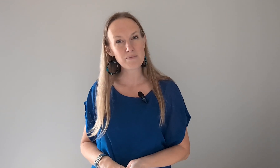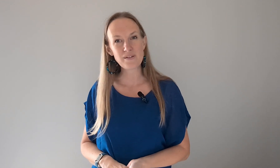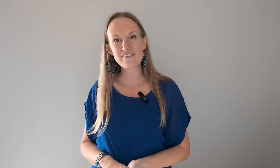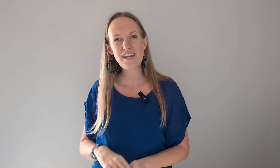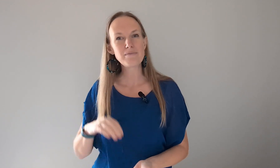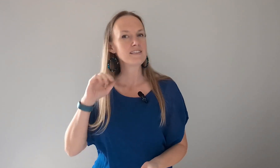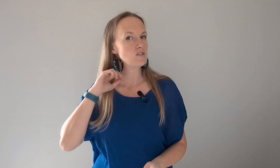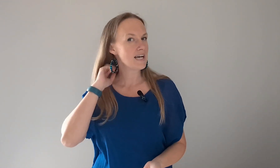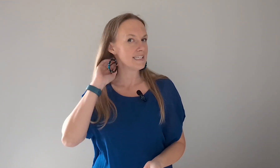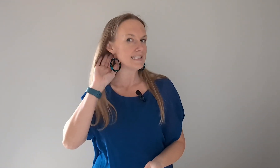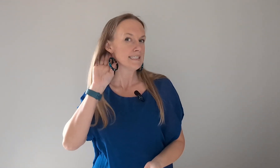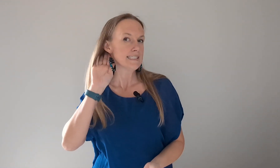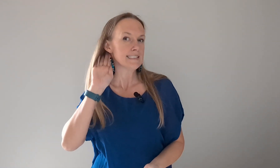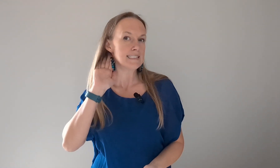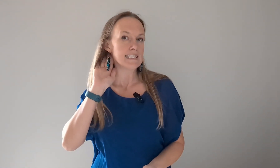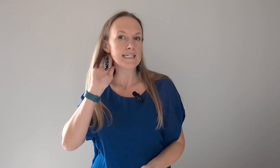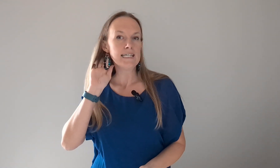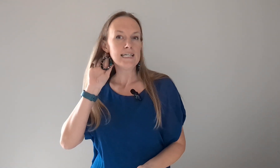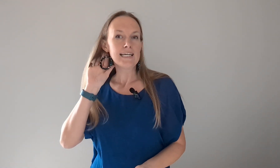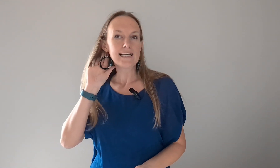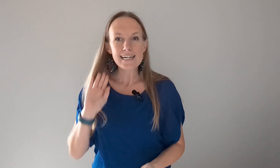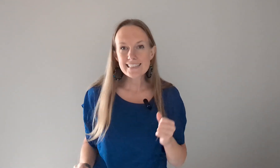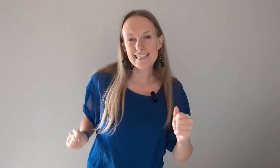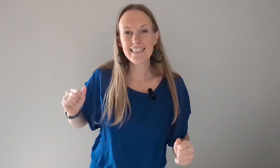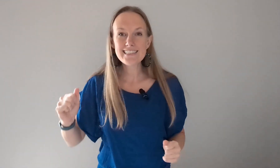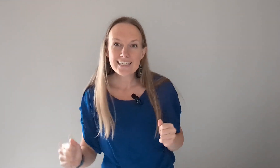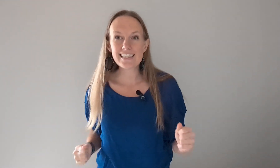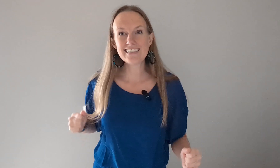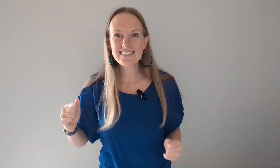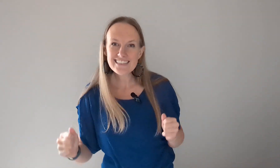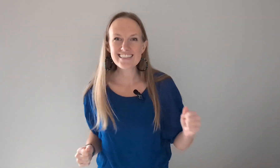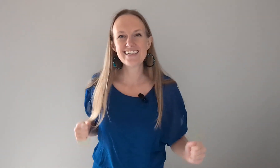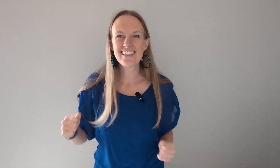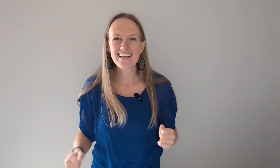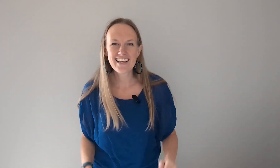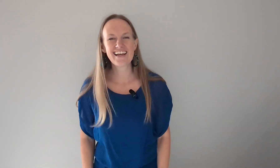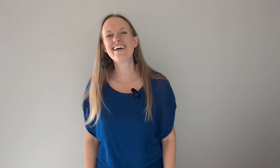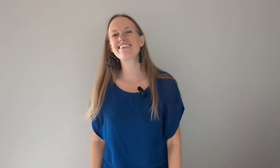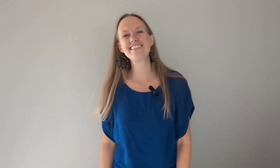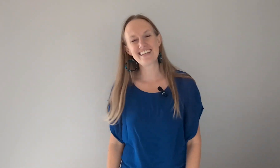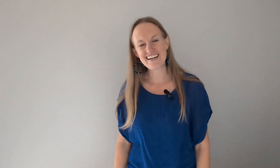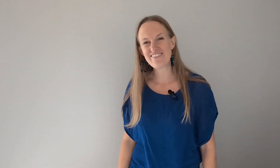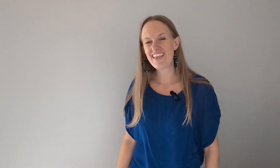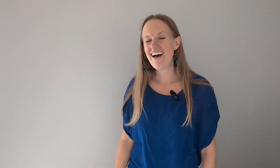support their families. So I got these earrings and I got to dance at a concert and I had a great time.